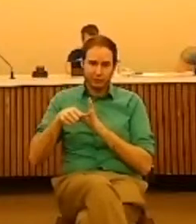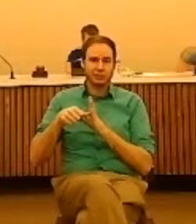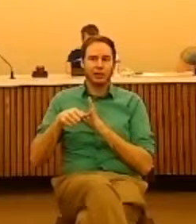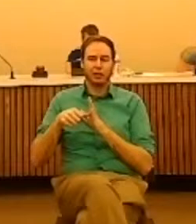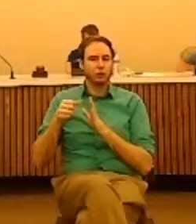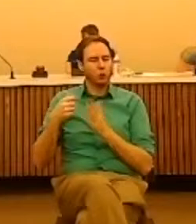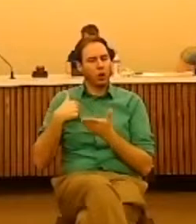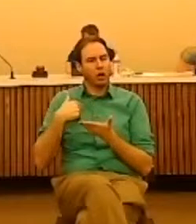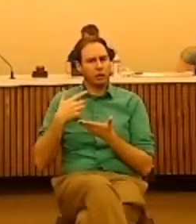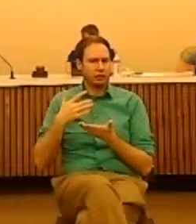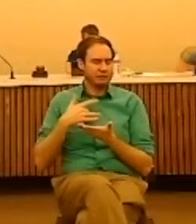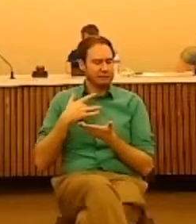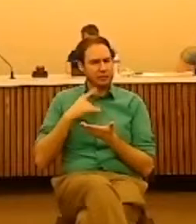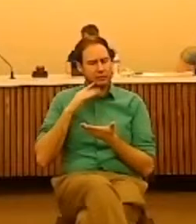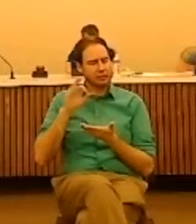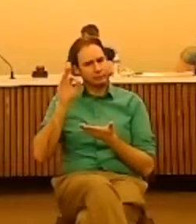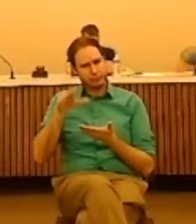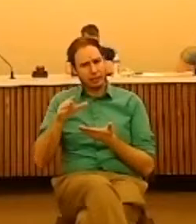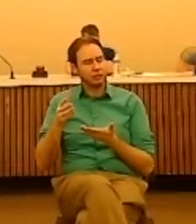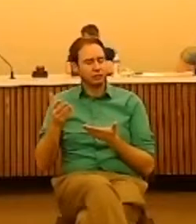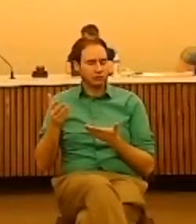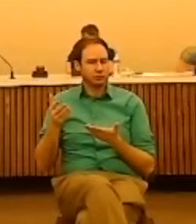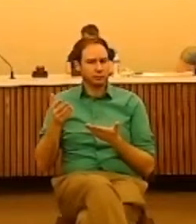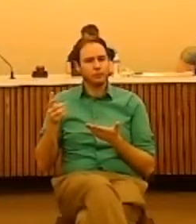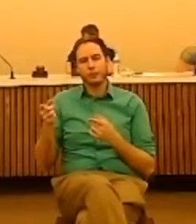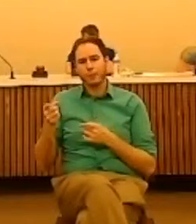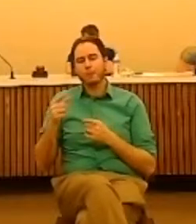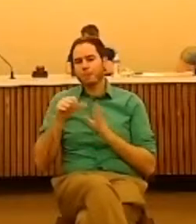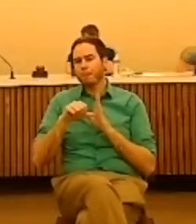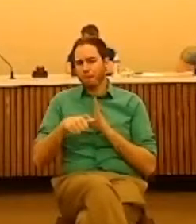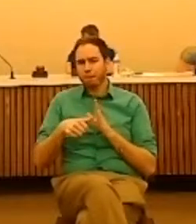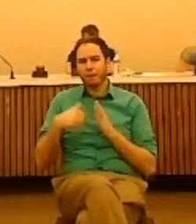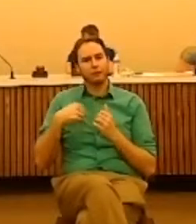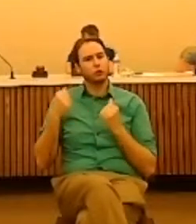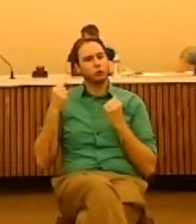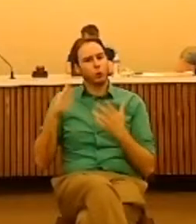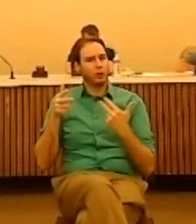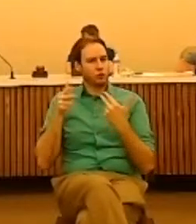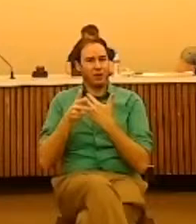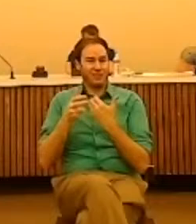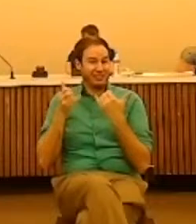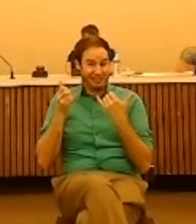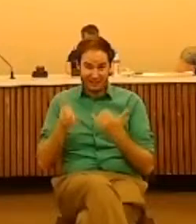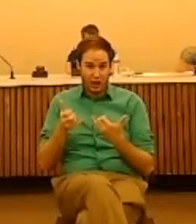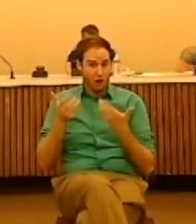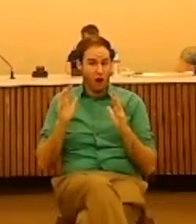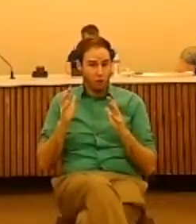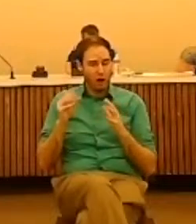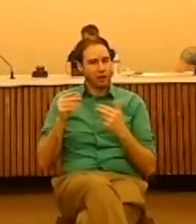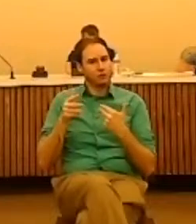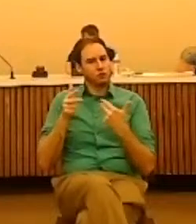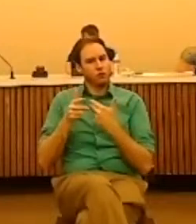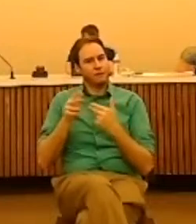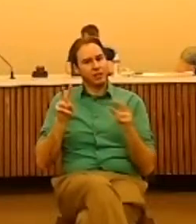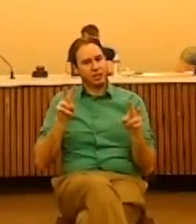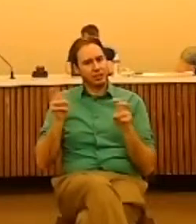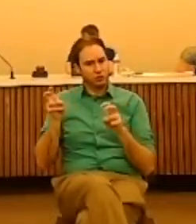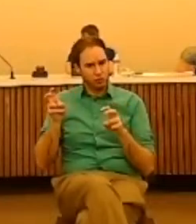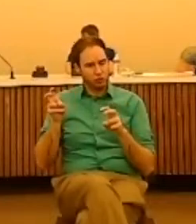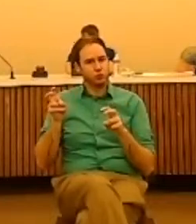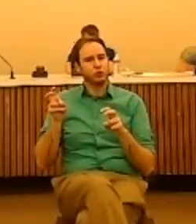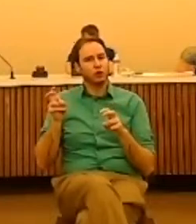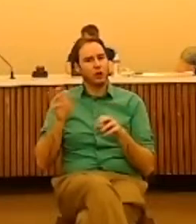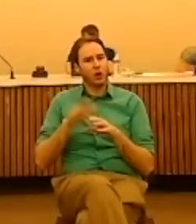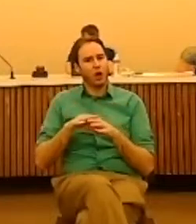so I just feel like I should mention that. She's emphasized that there's too much traffic now, and there's traffic issues on